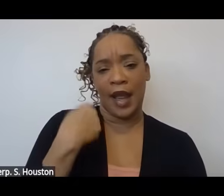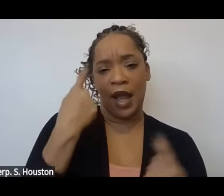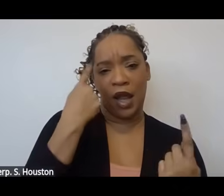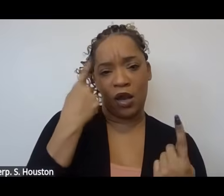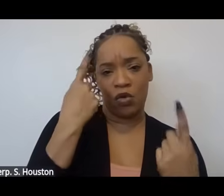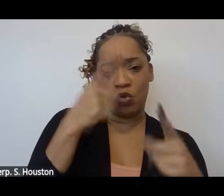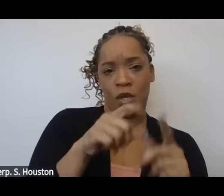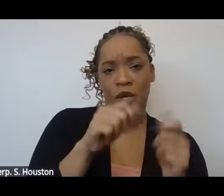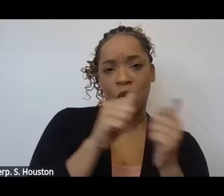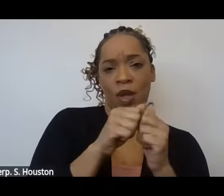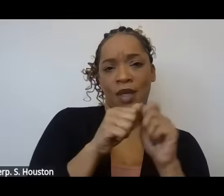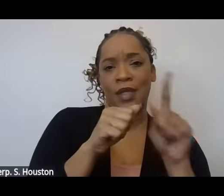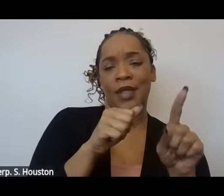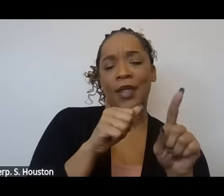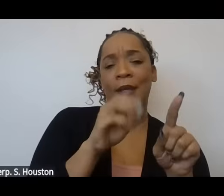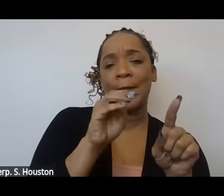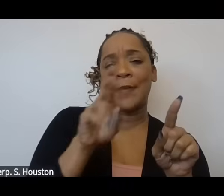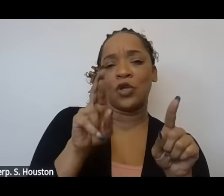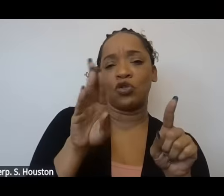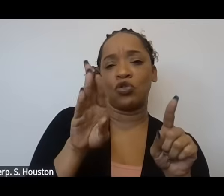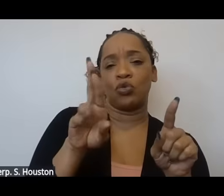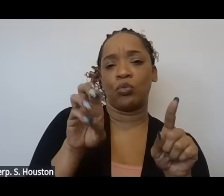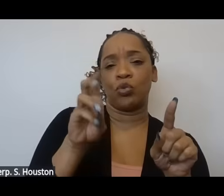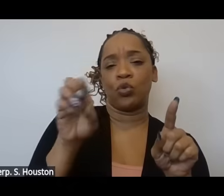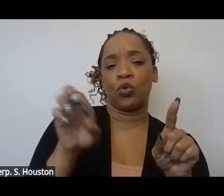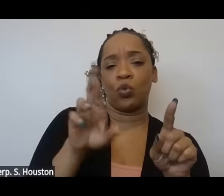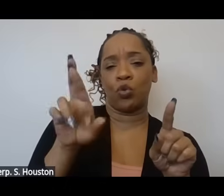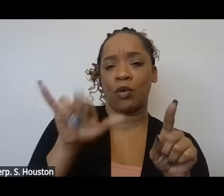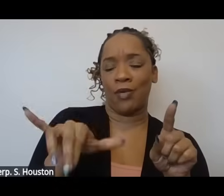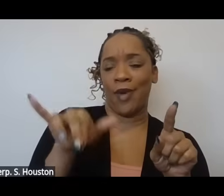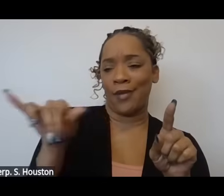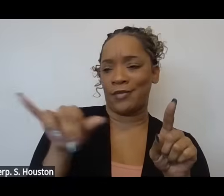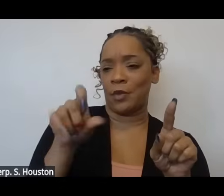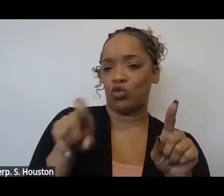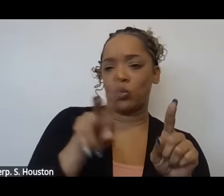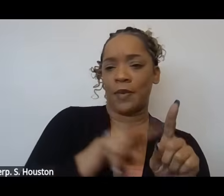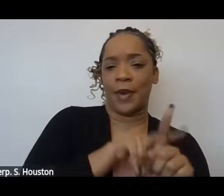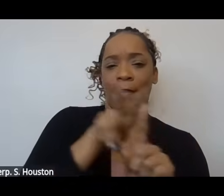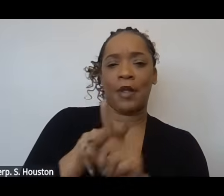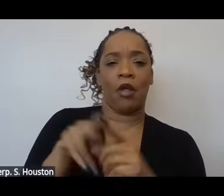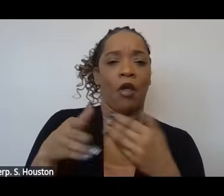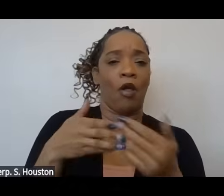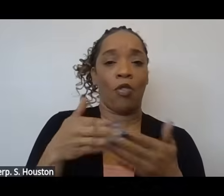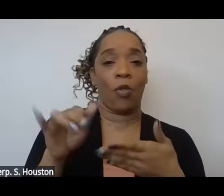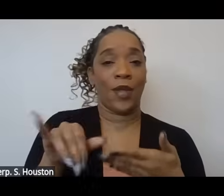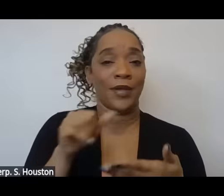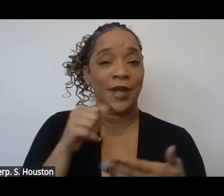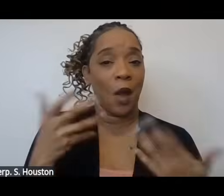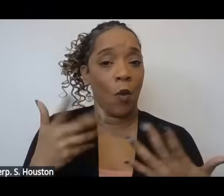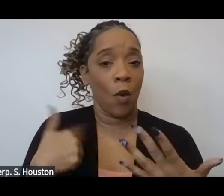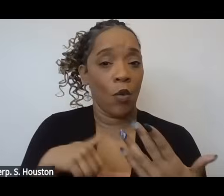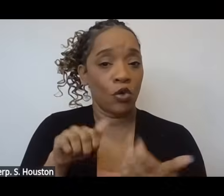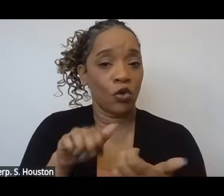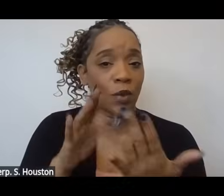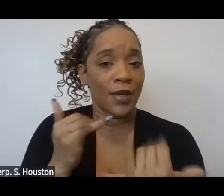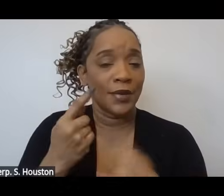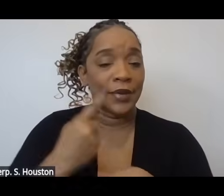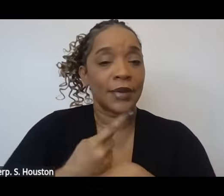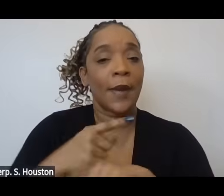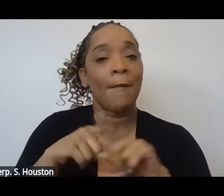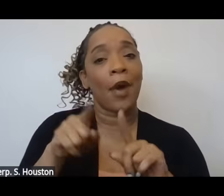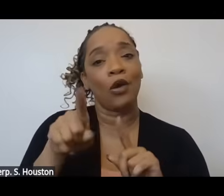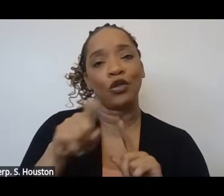that this should similarly be applicable, although this is not what we're addressing today, but it should equally